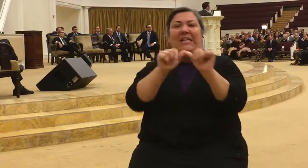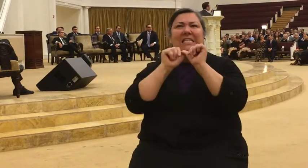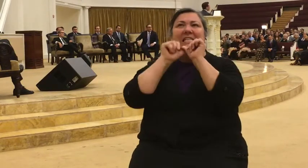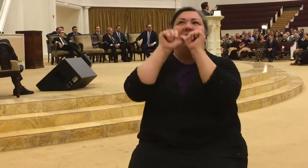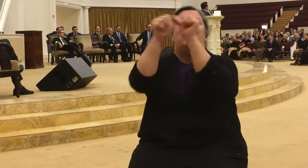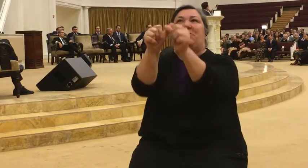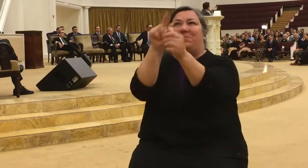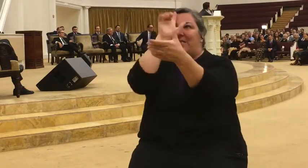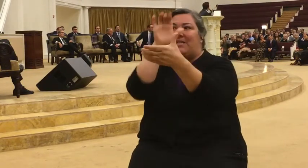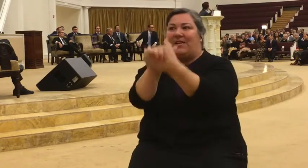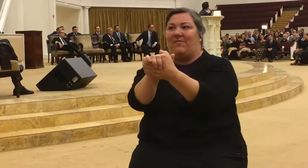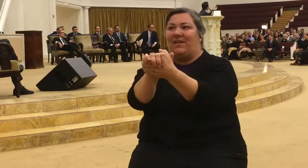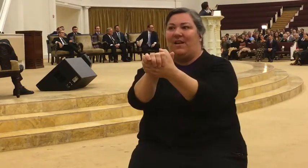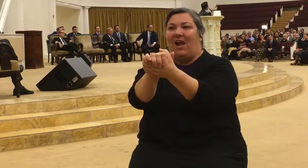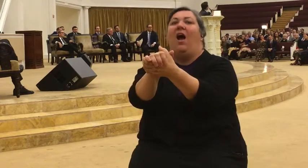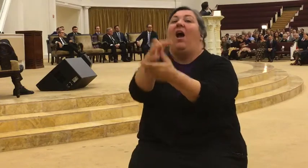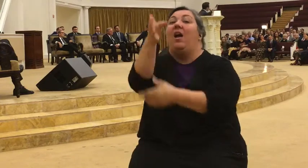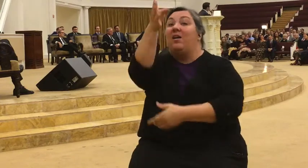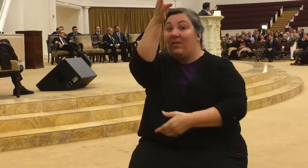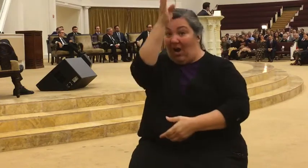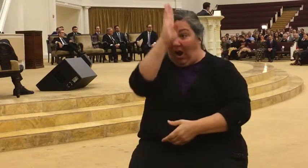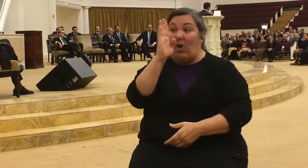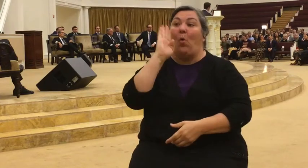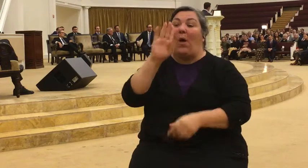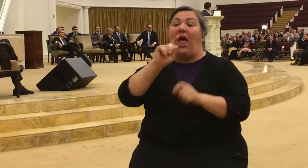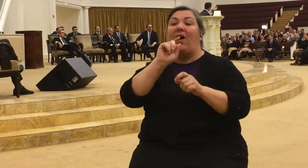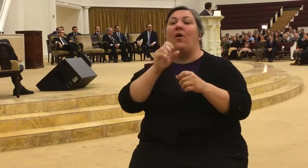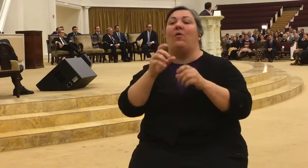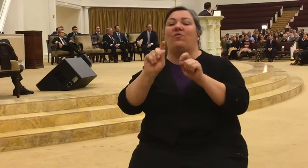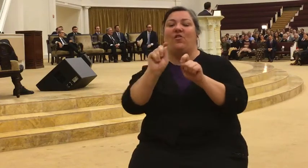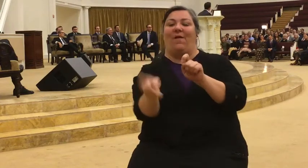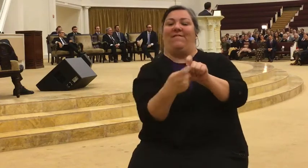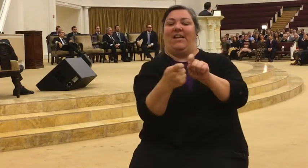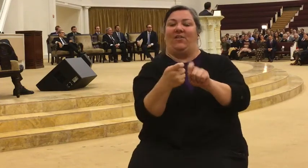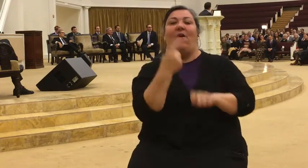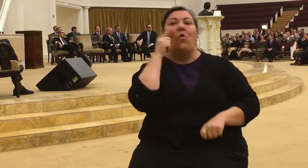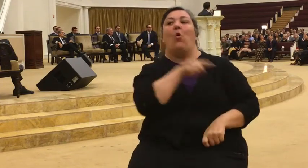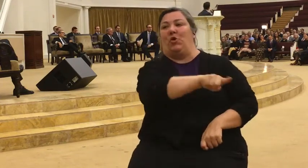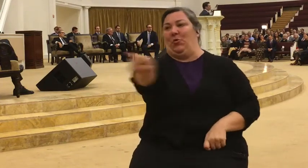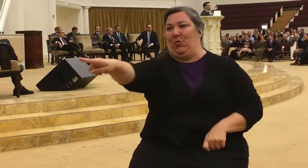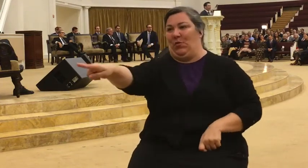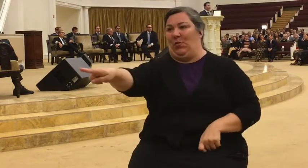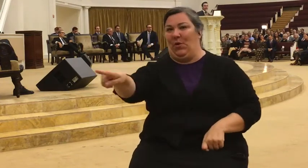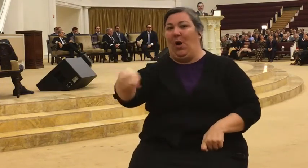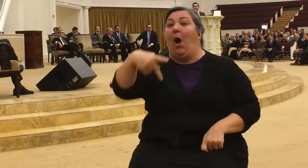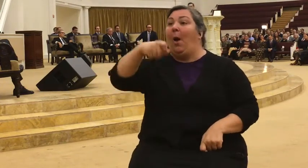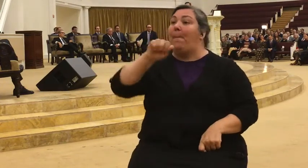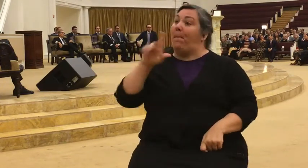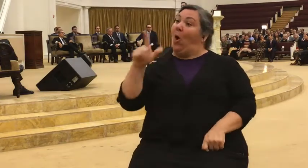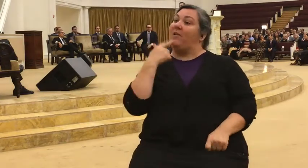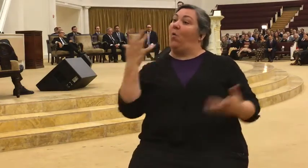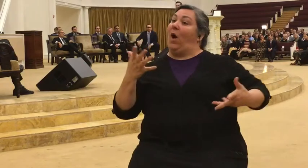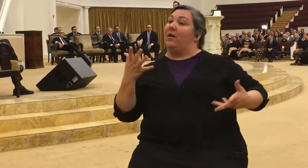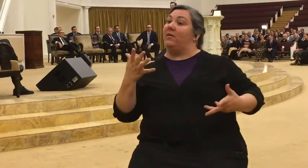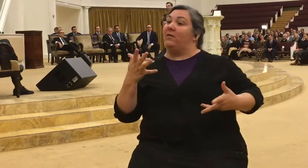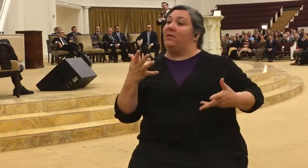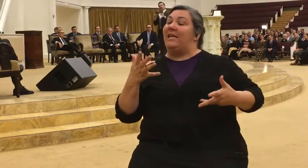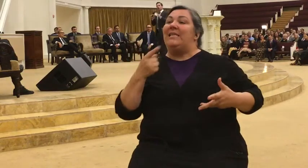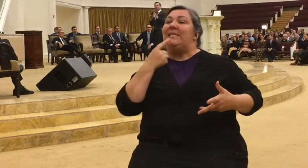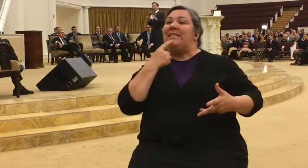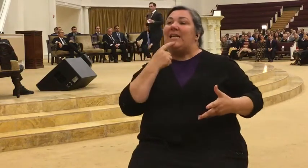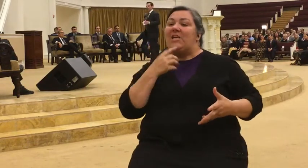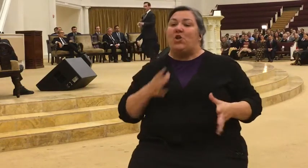believing. And God will vindicate you. You know what the Apostle Paul said? He said to put on